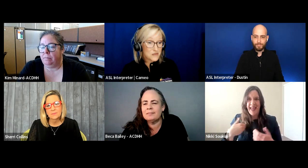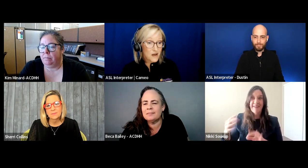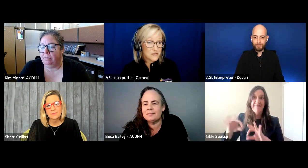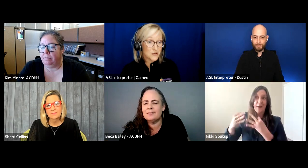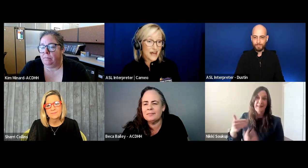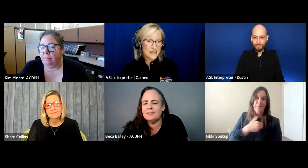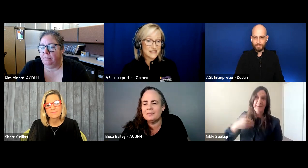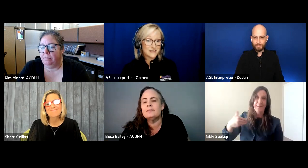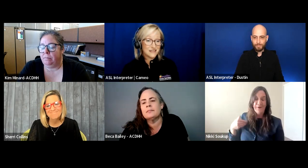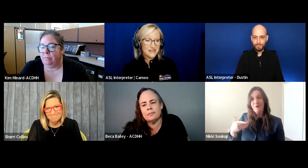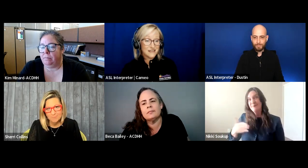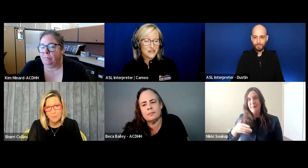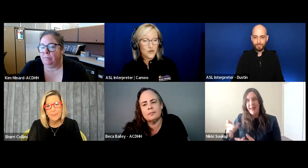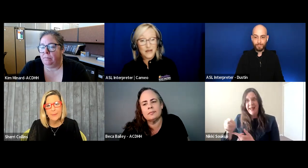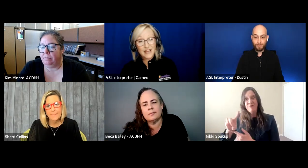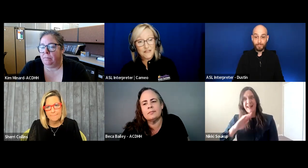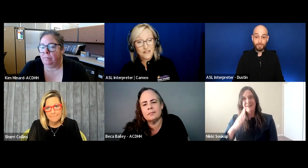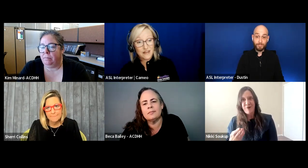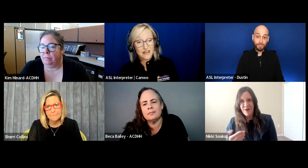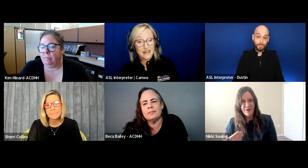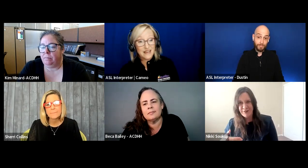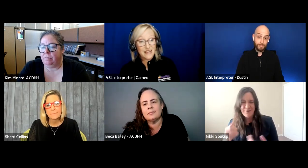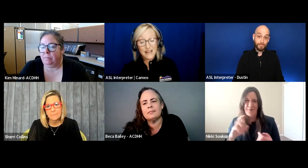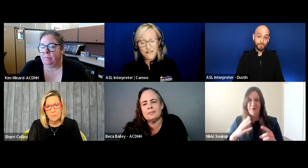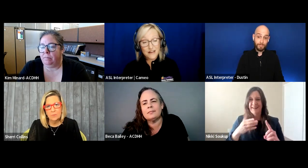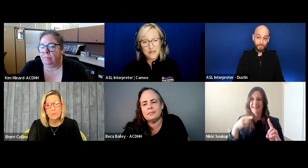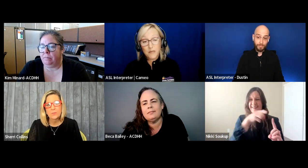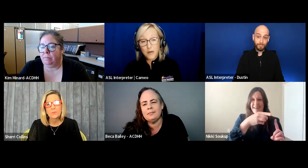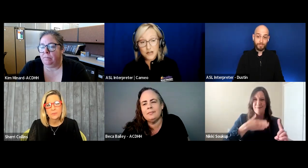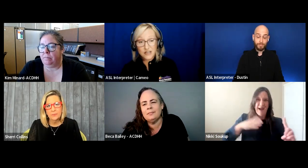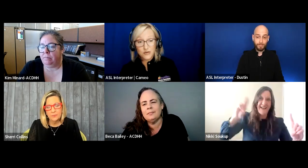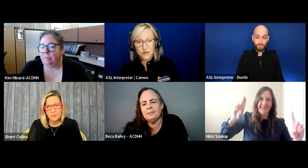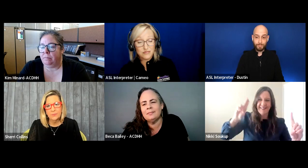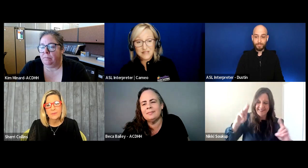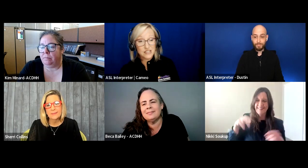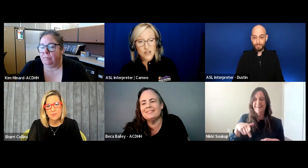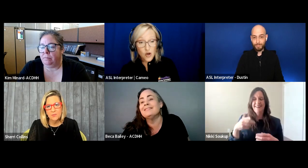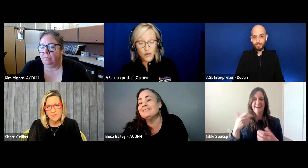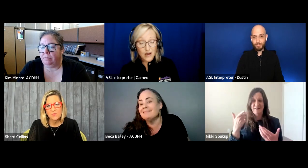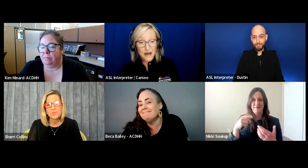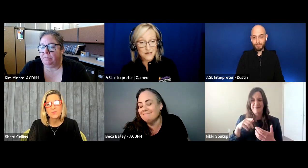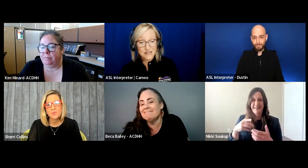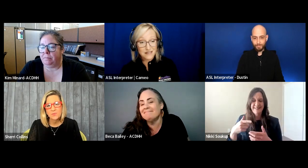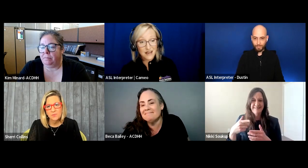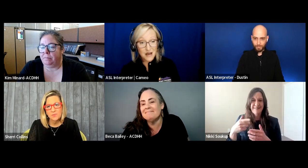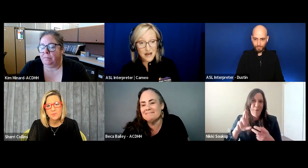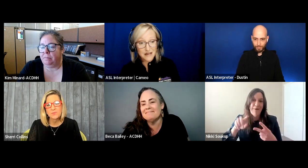so it's possible that, if there's a person who doesn't know